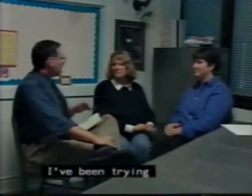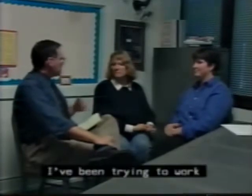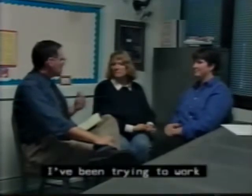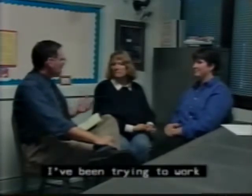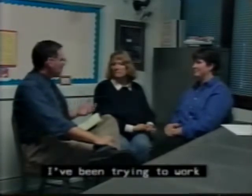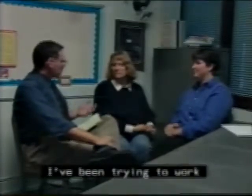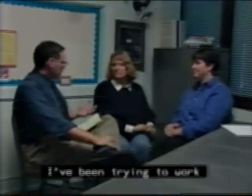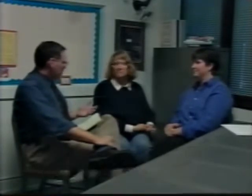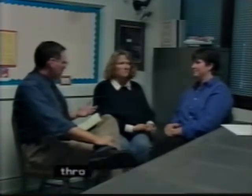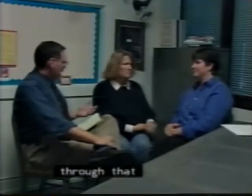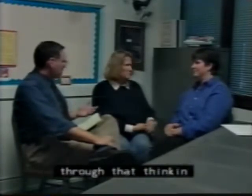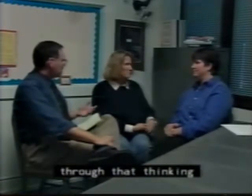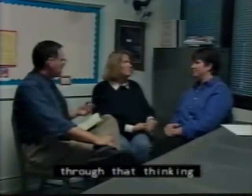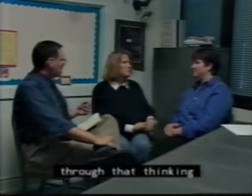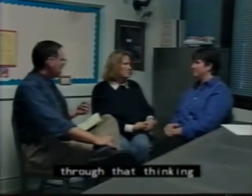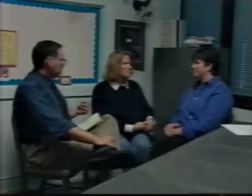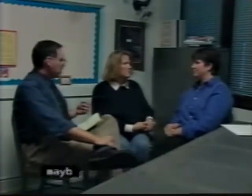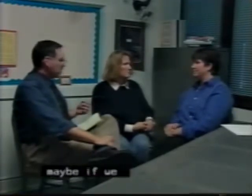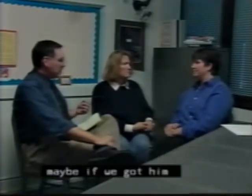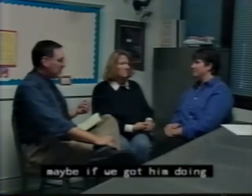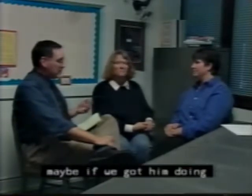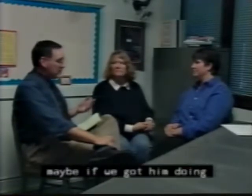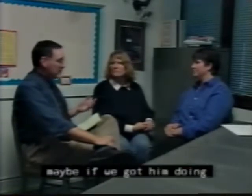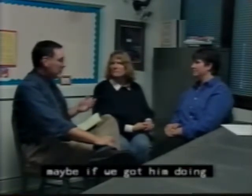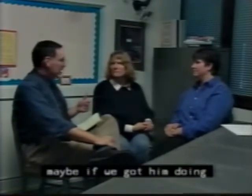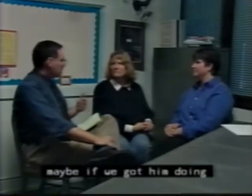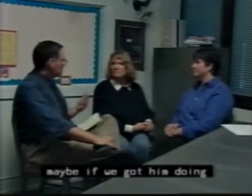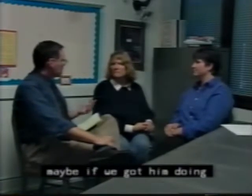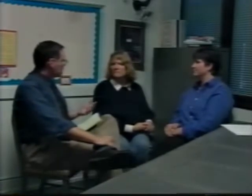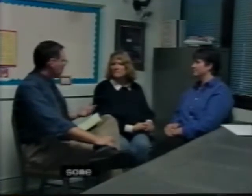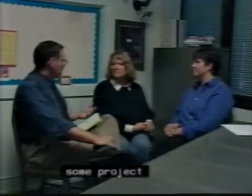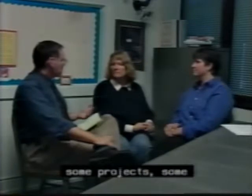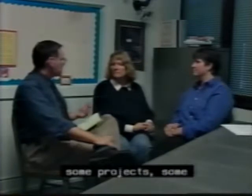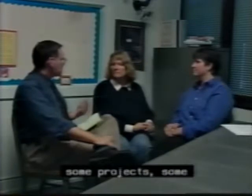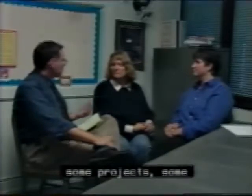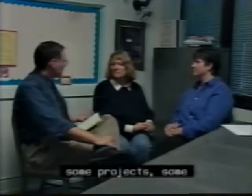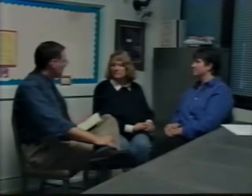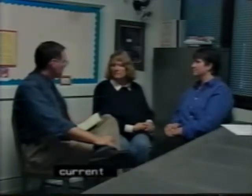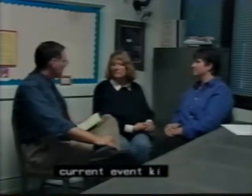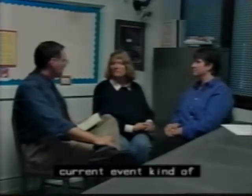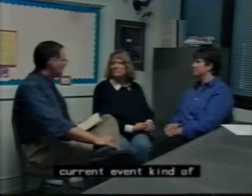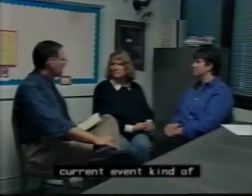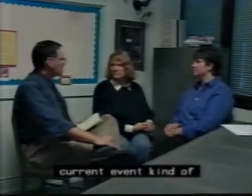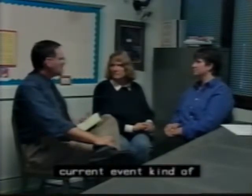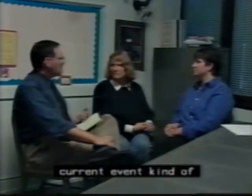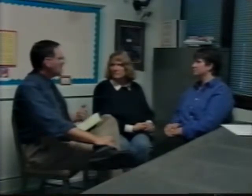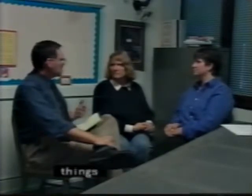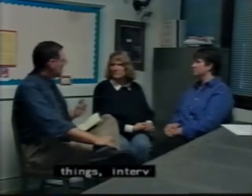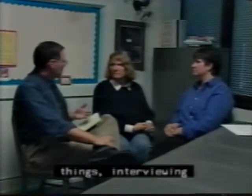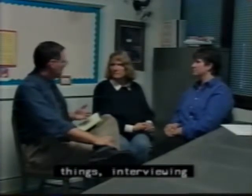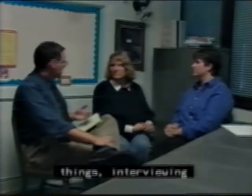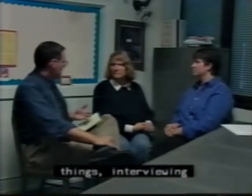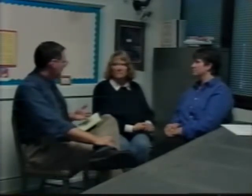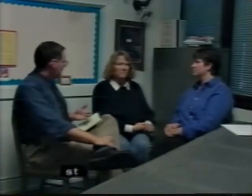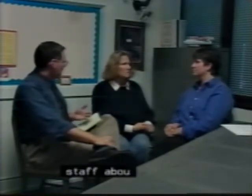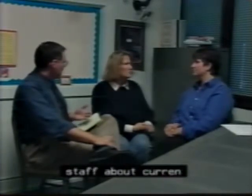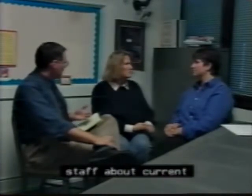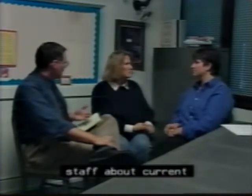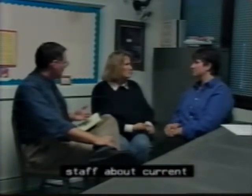I've been trying to work through that, thinking maybe we got him doing some projects, some current event kind of things, interviewing staff about current